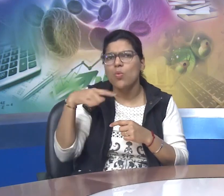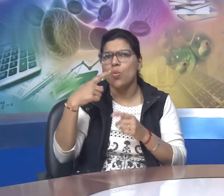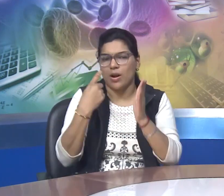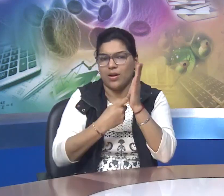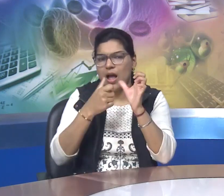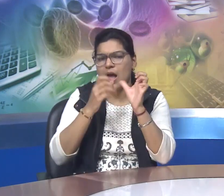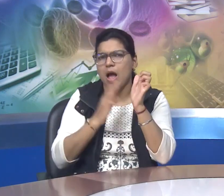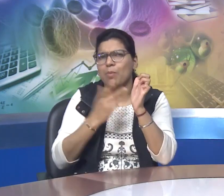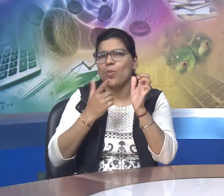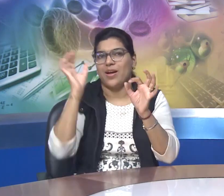killed